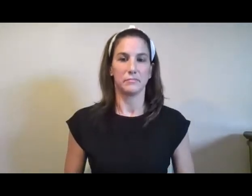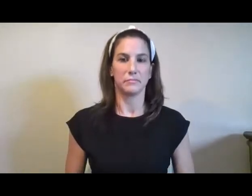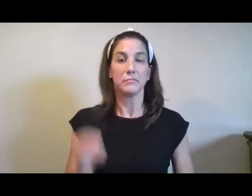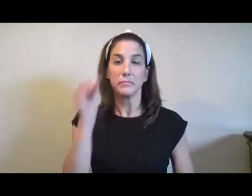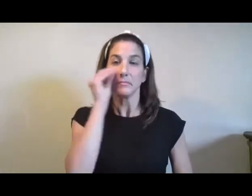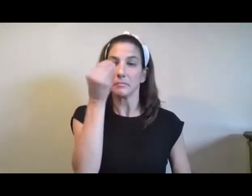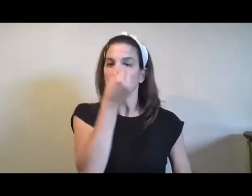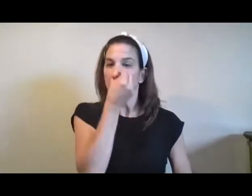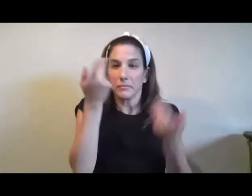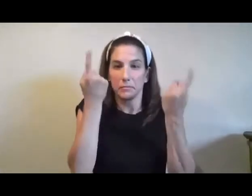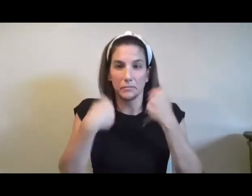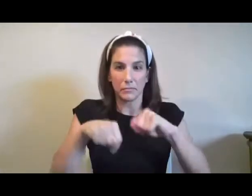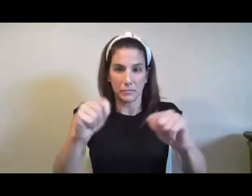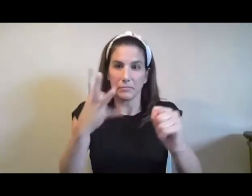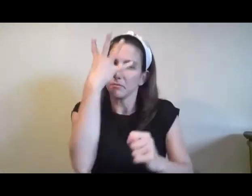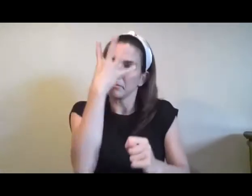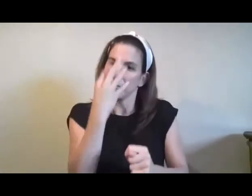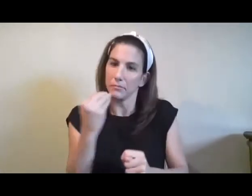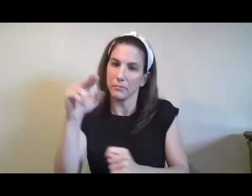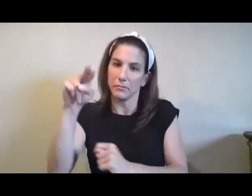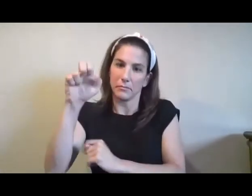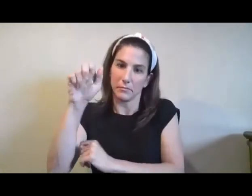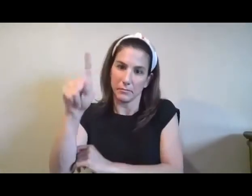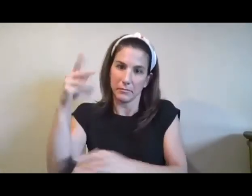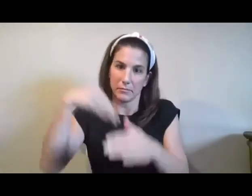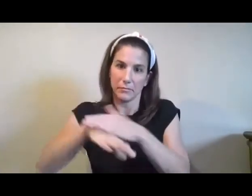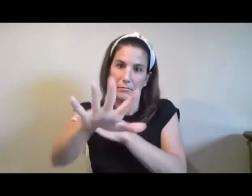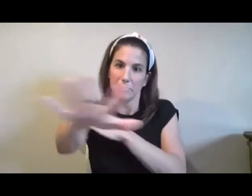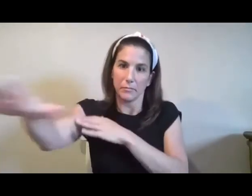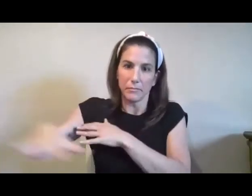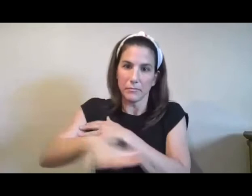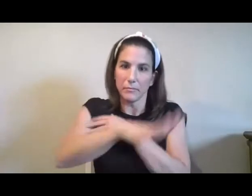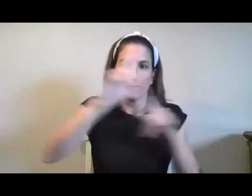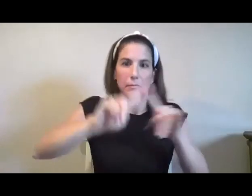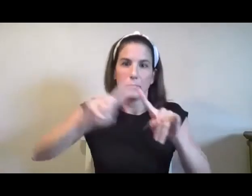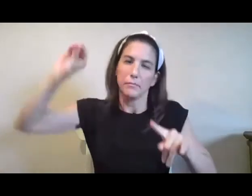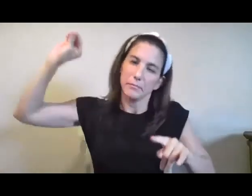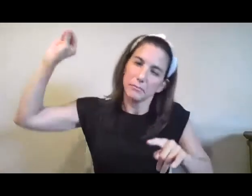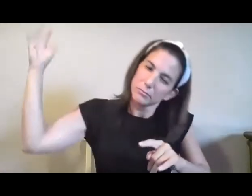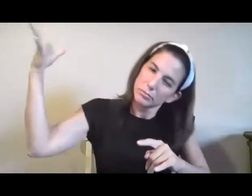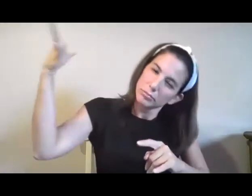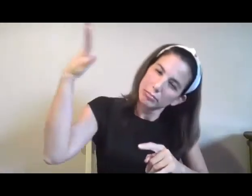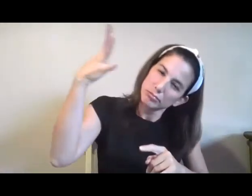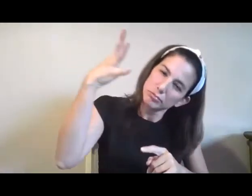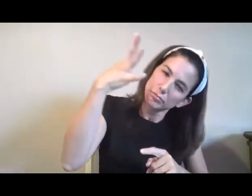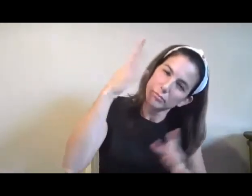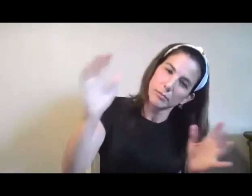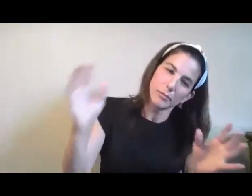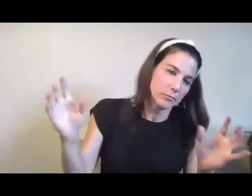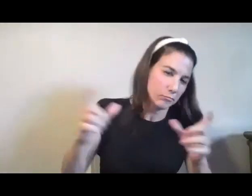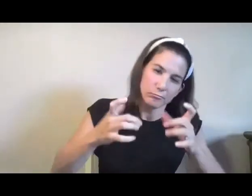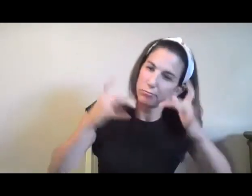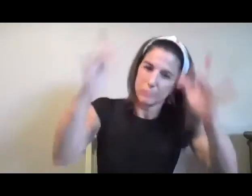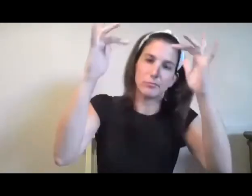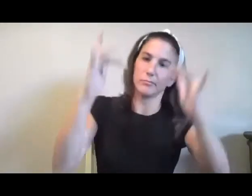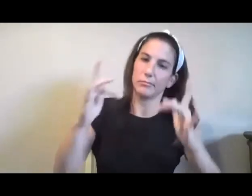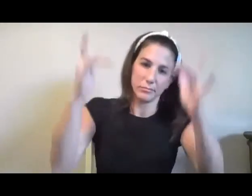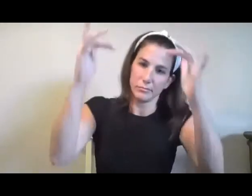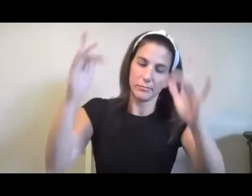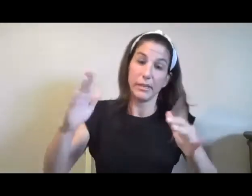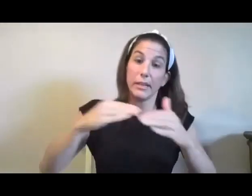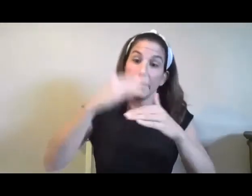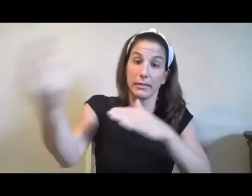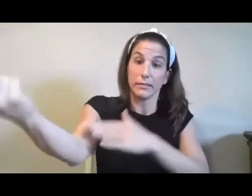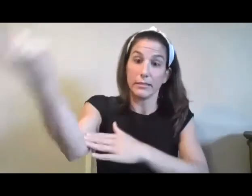The blooms tried to nap in the meadow, but the blazing sun was too bright. The next day when